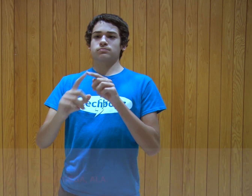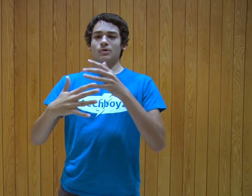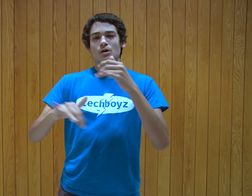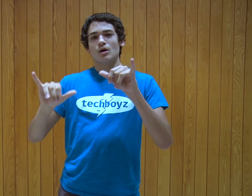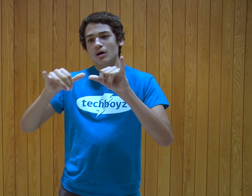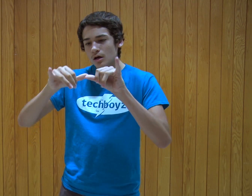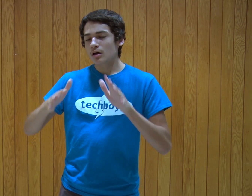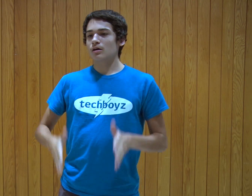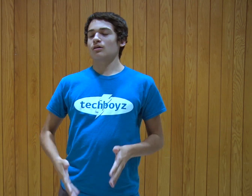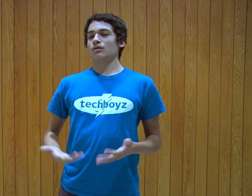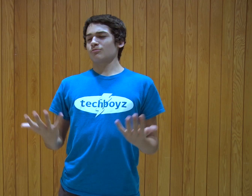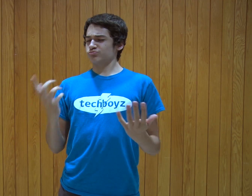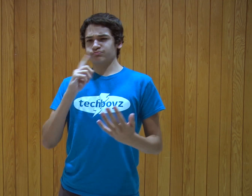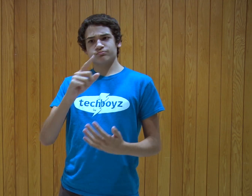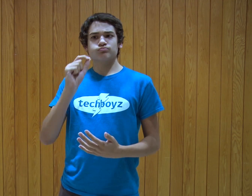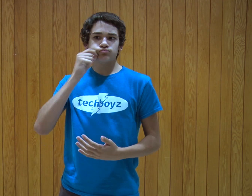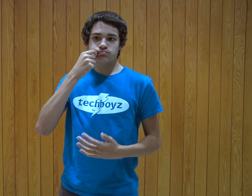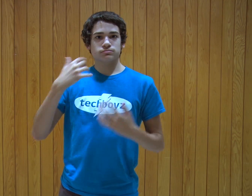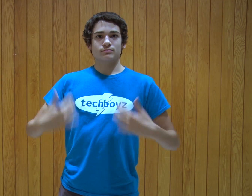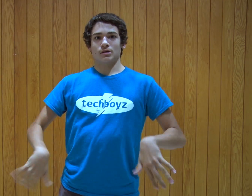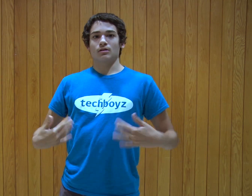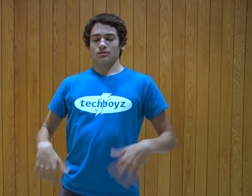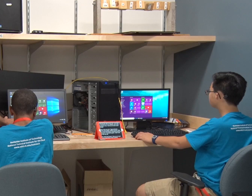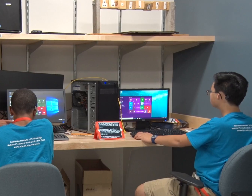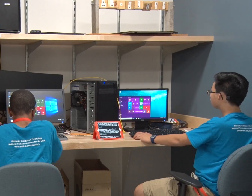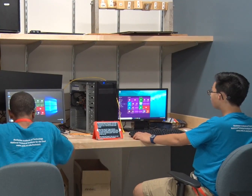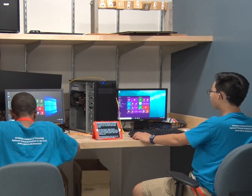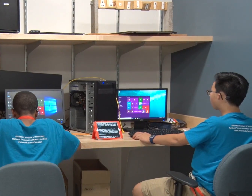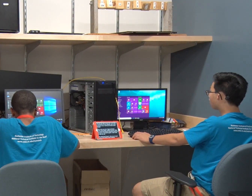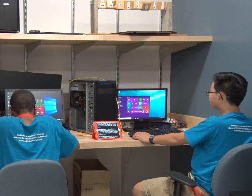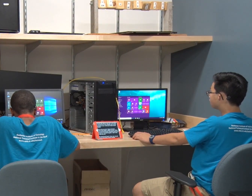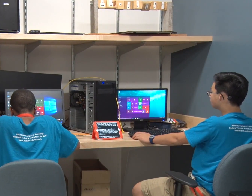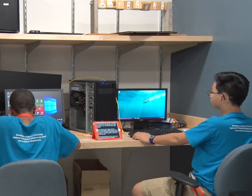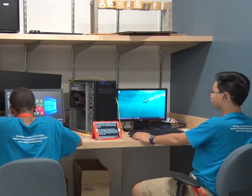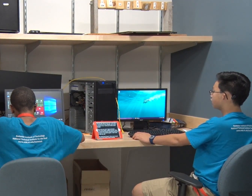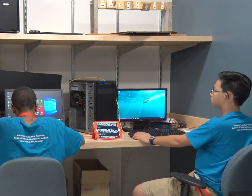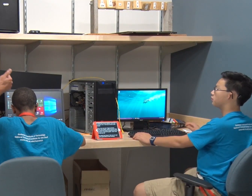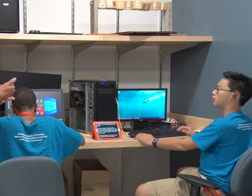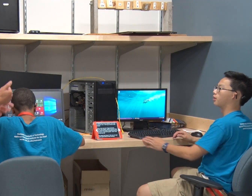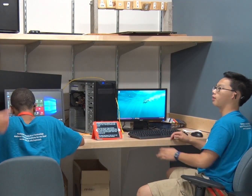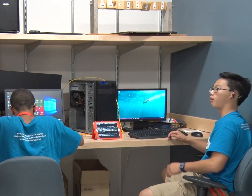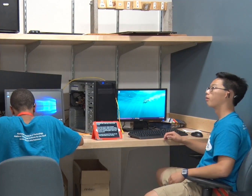development, just different things related to engineering. It's been so cool. I absolutely love it here.